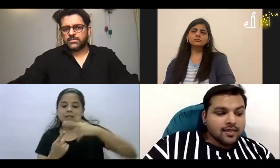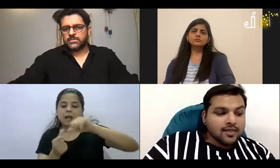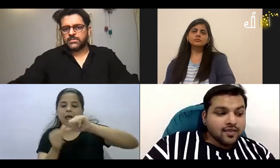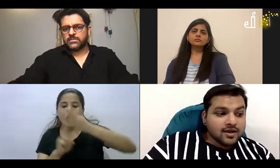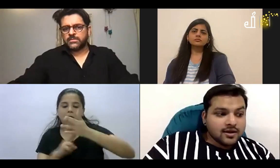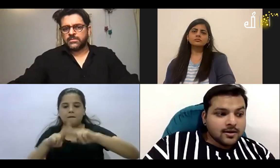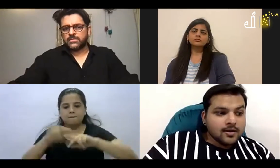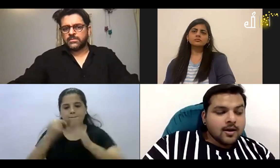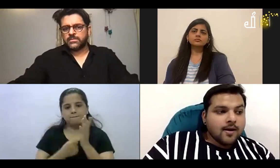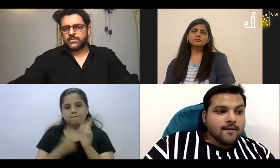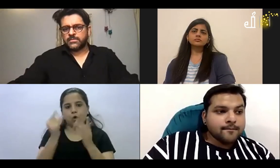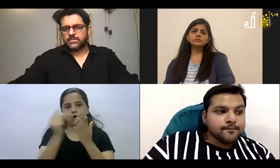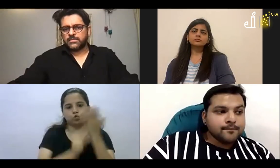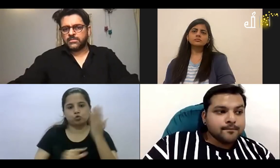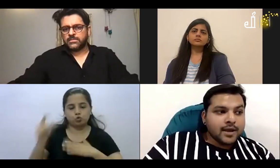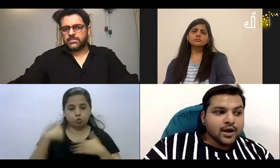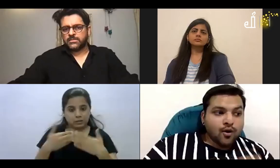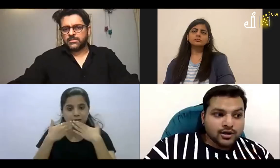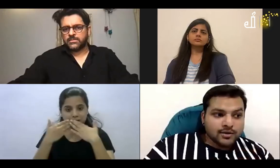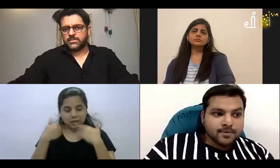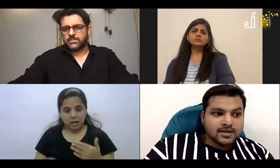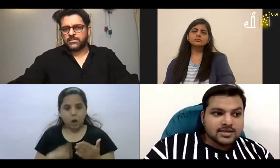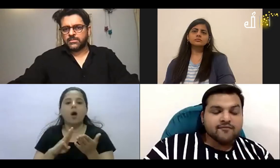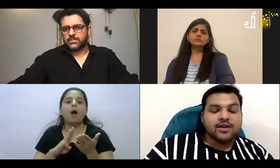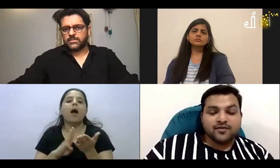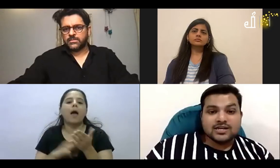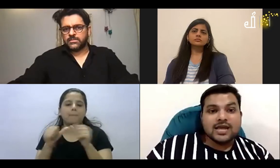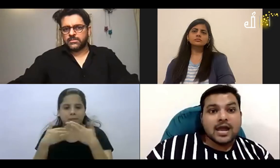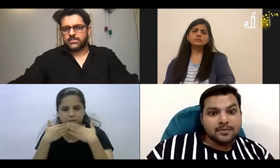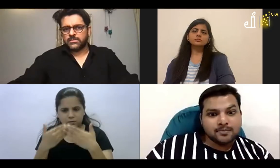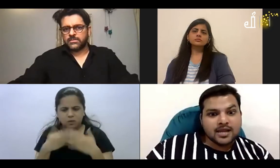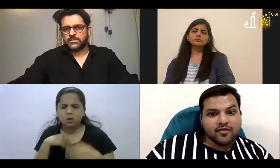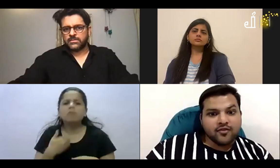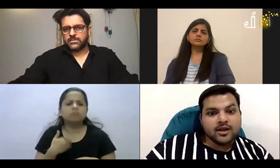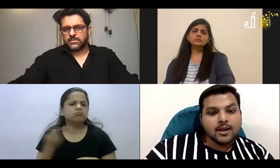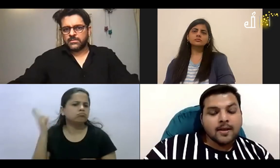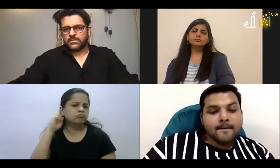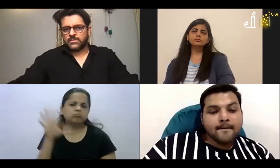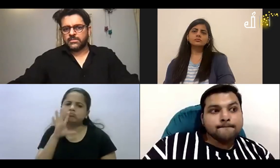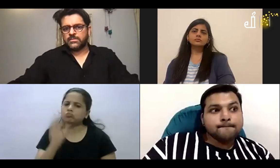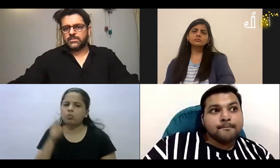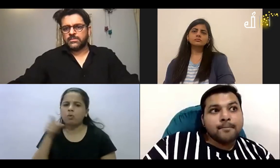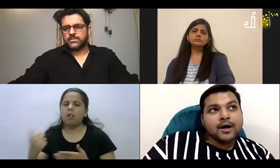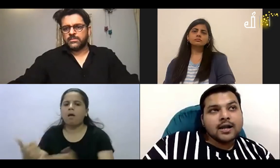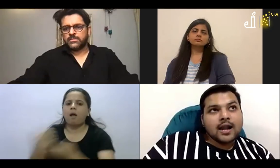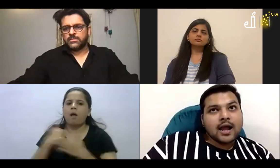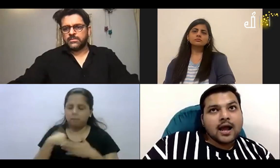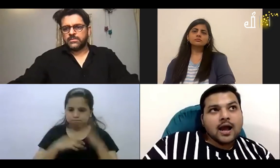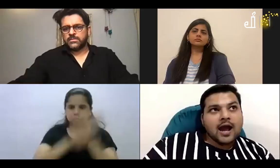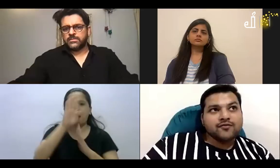and I think my cochlear implants have definitely helped me get there.